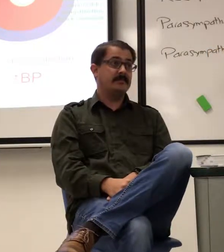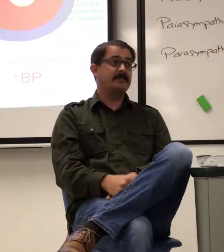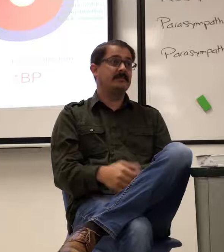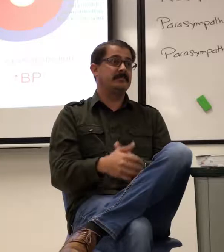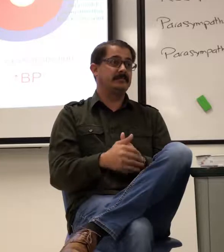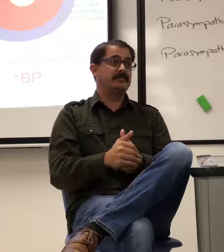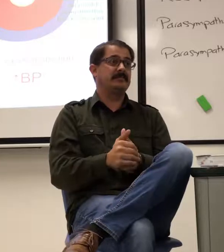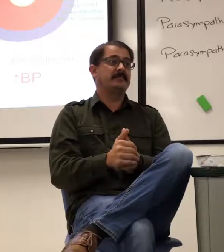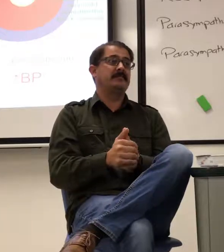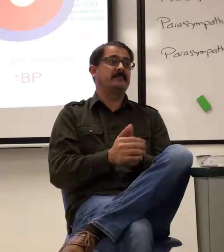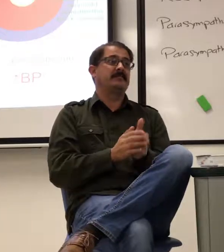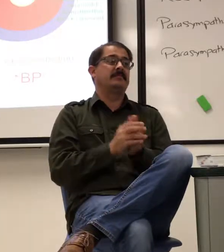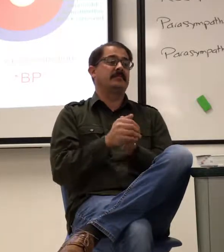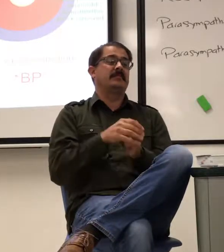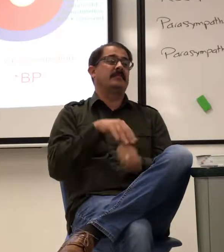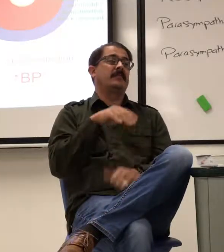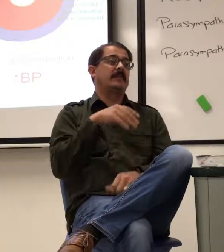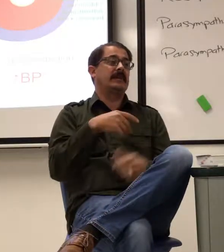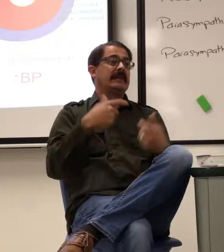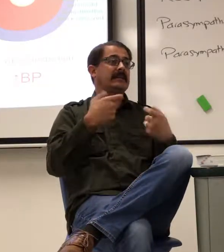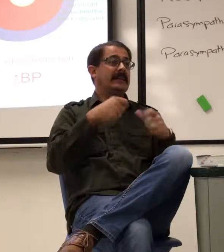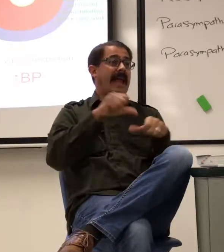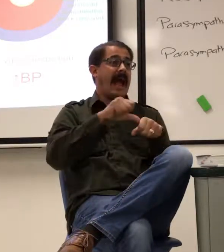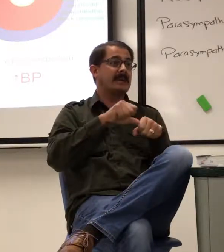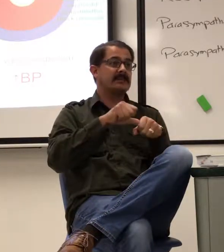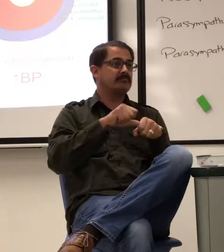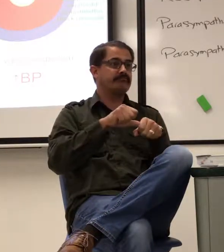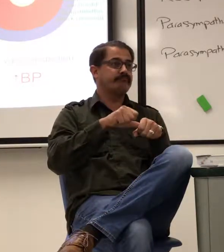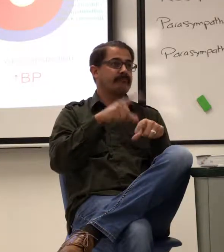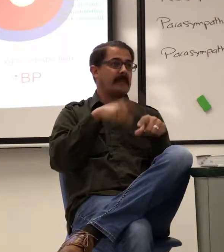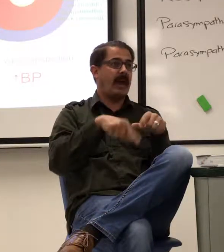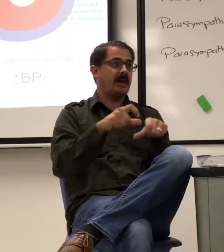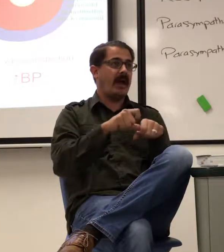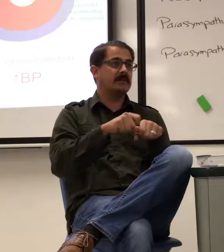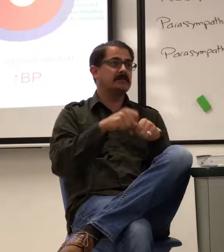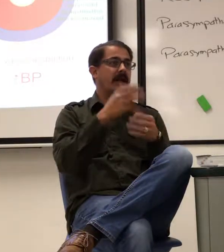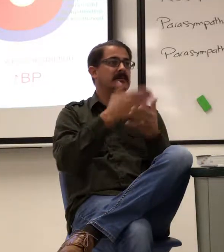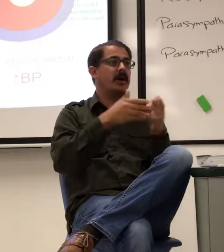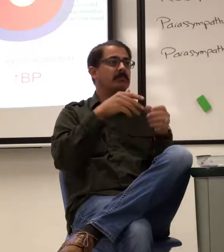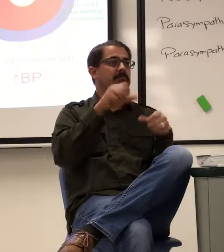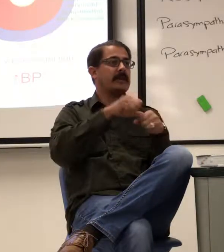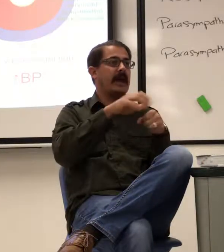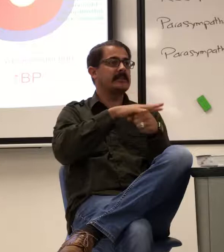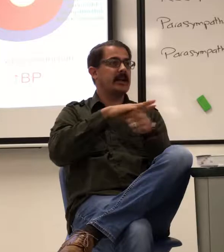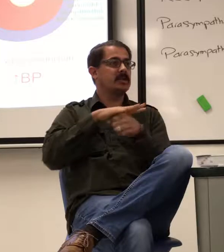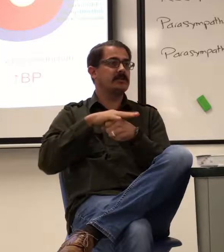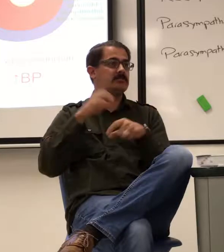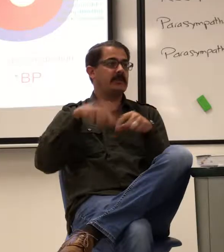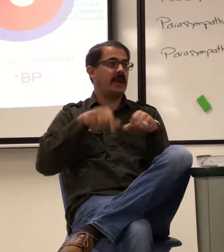So that is removing the sympathetic block, and that nerve can fire more.